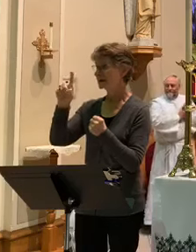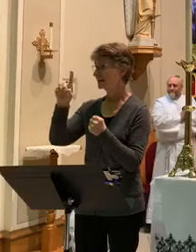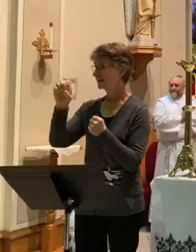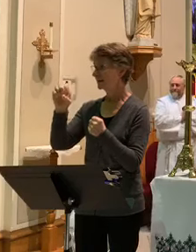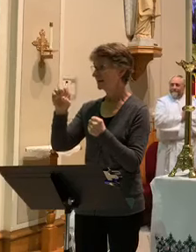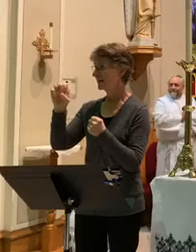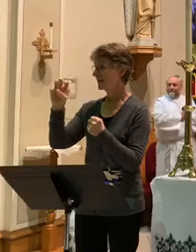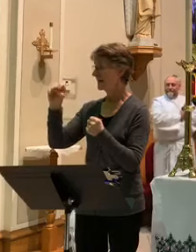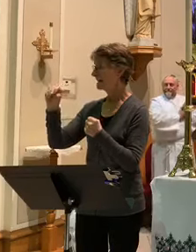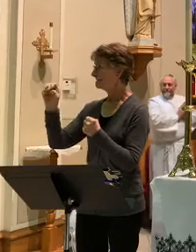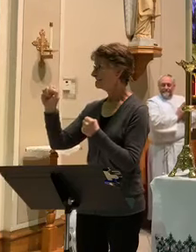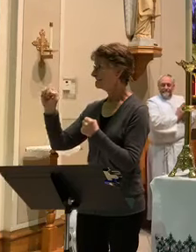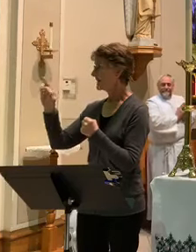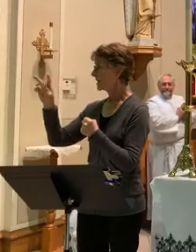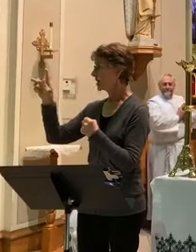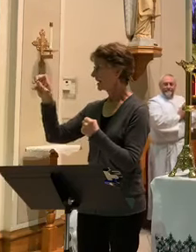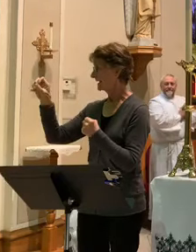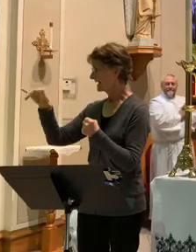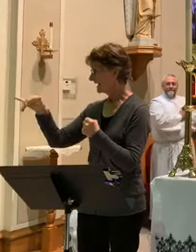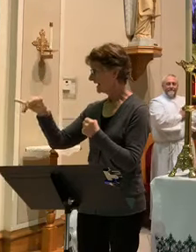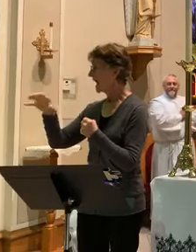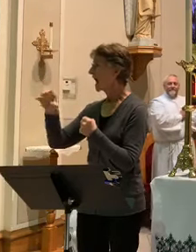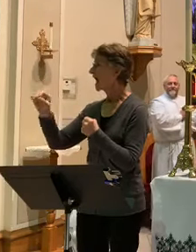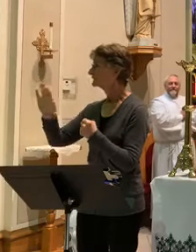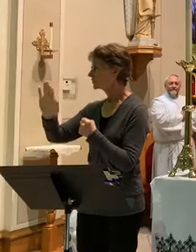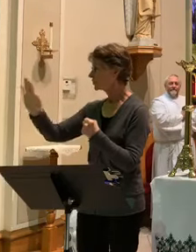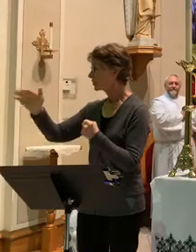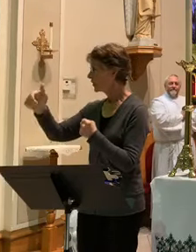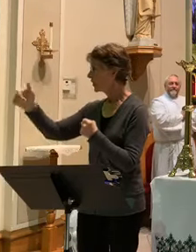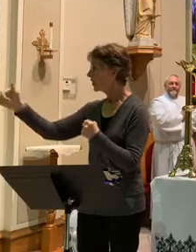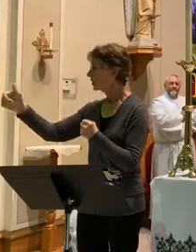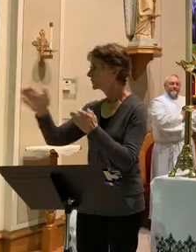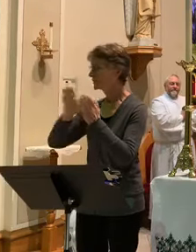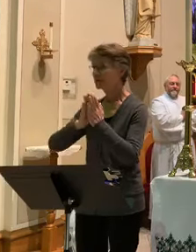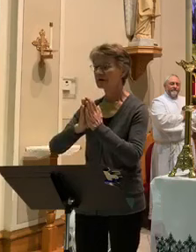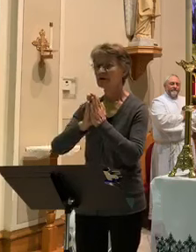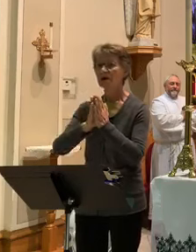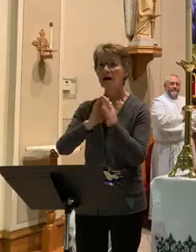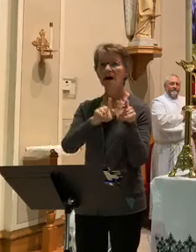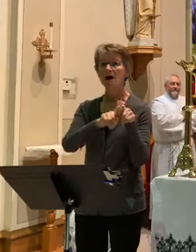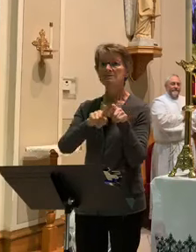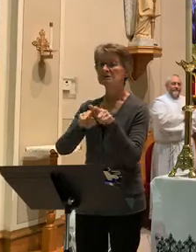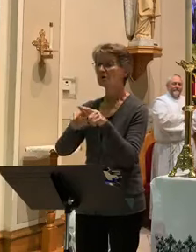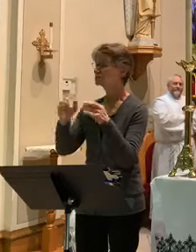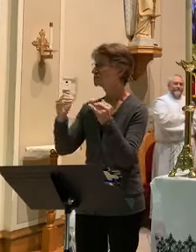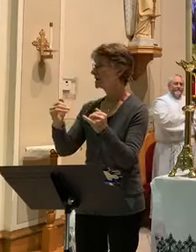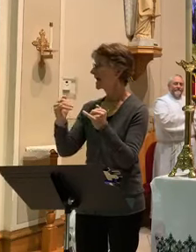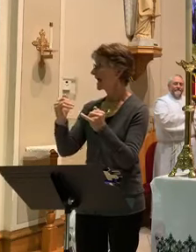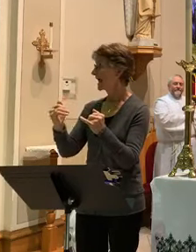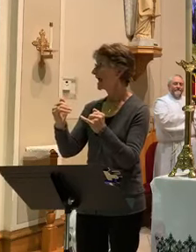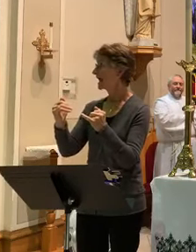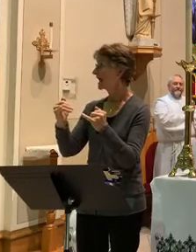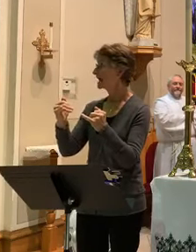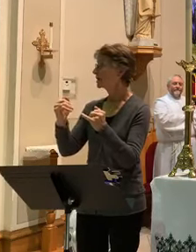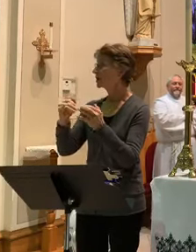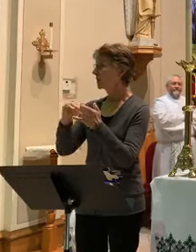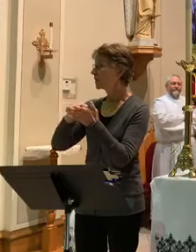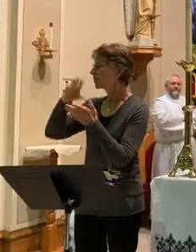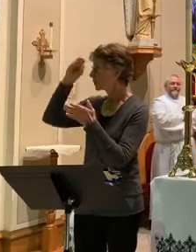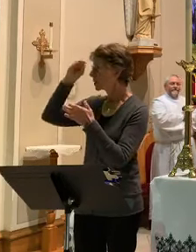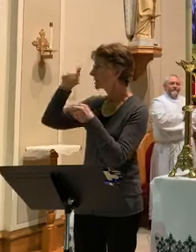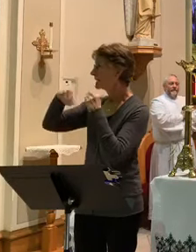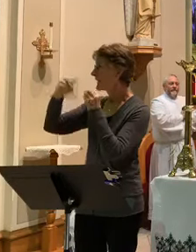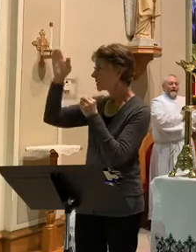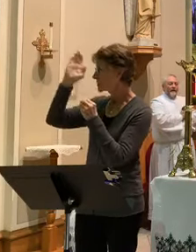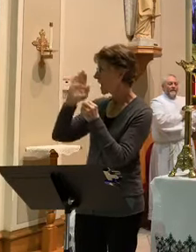that you bring to Mass today. We also are going to learn today again that God is asking us to